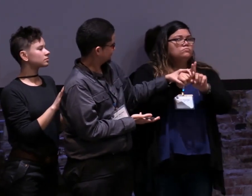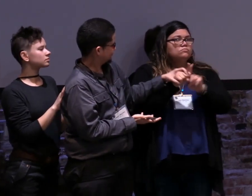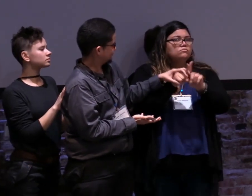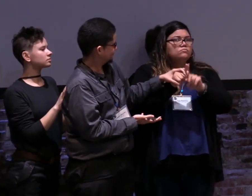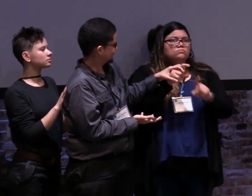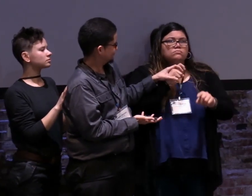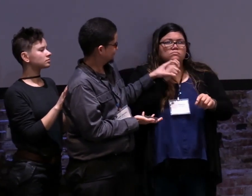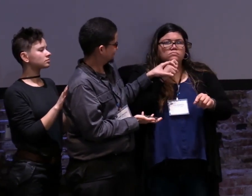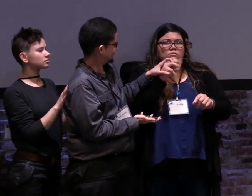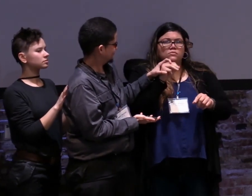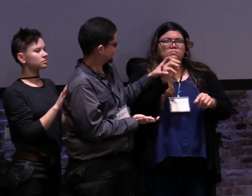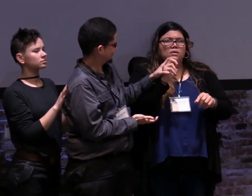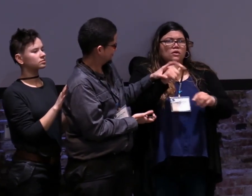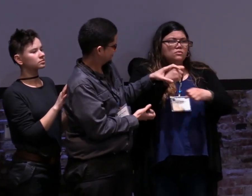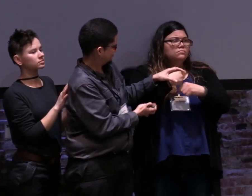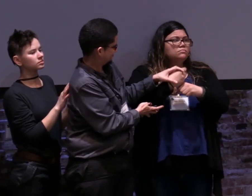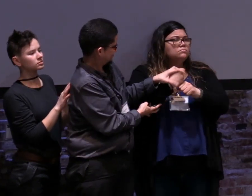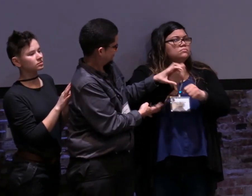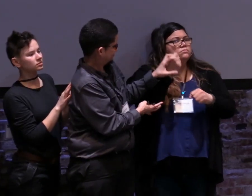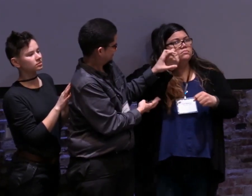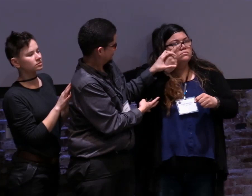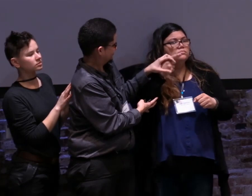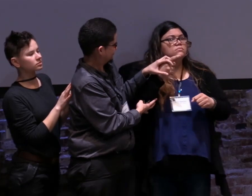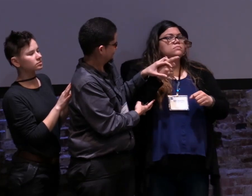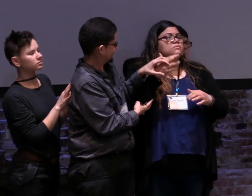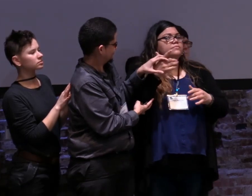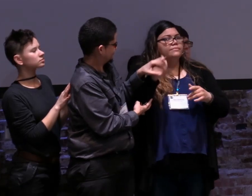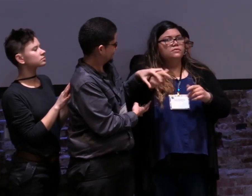And the object that I brought is a metal star.